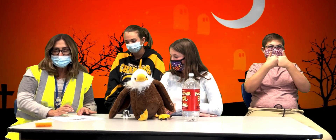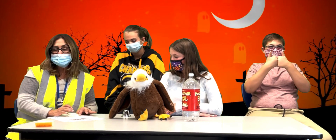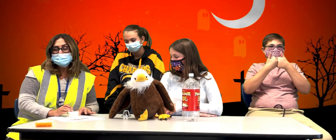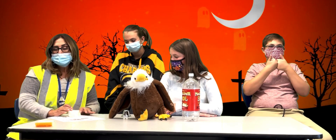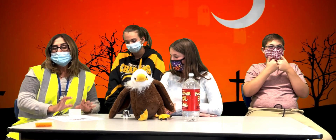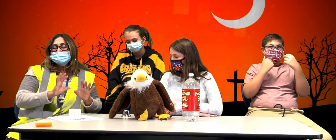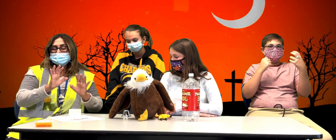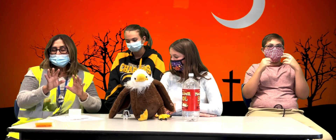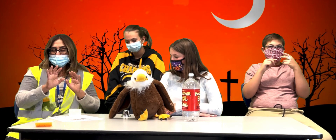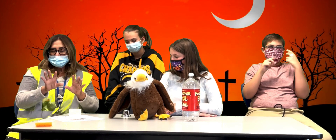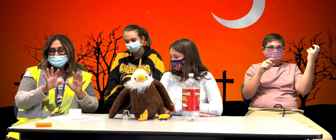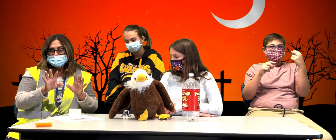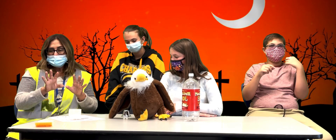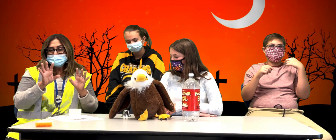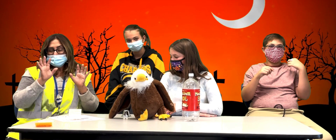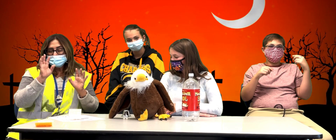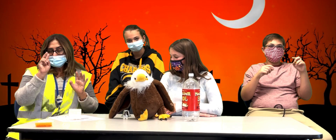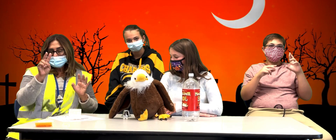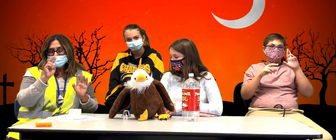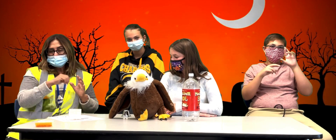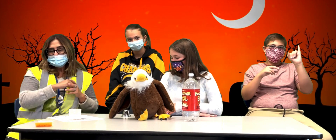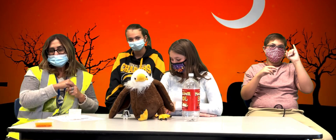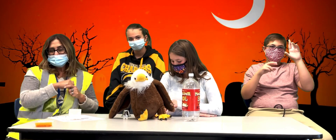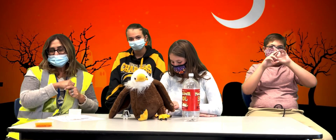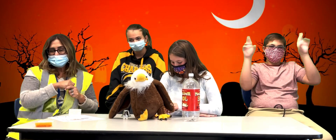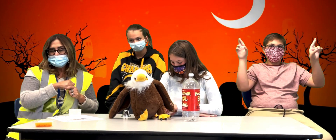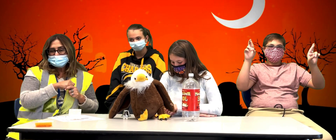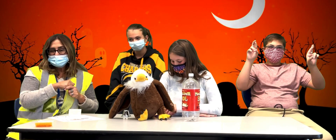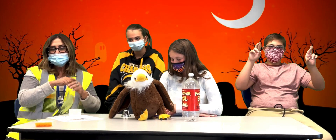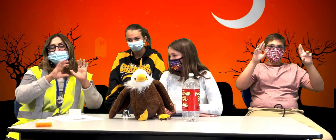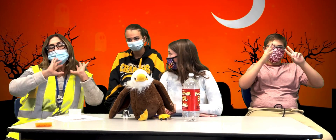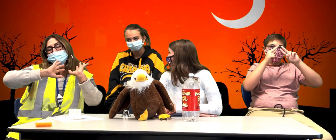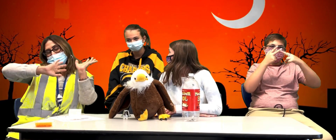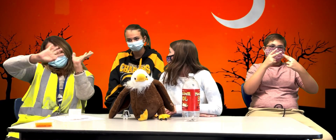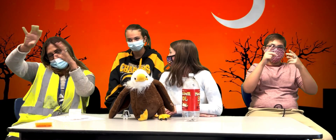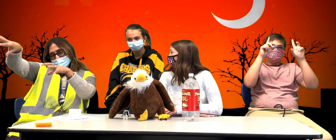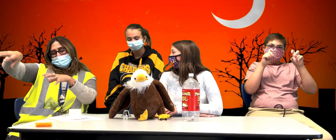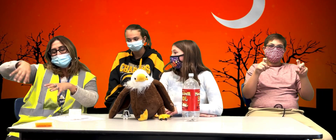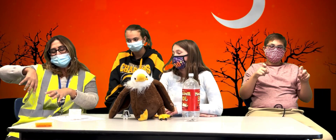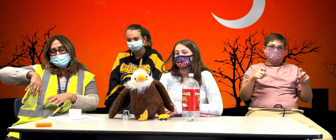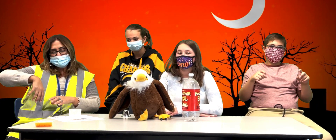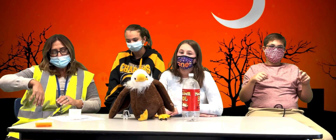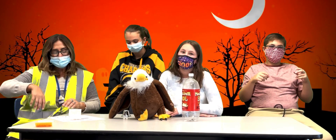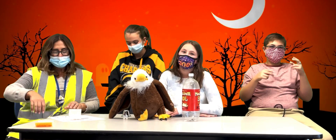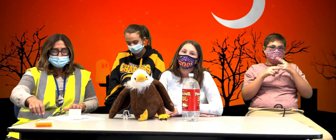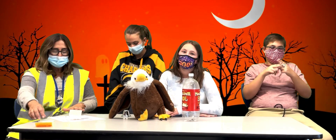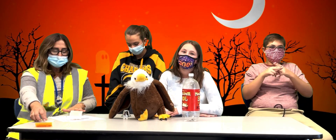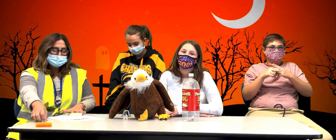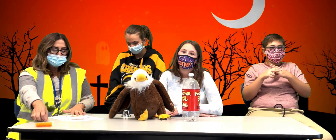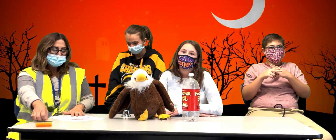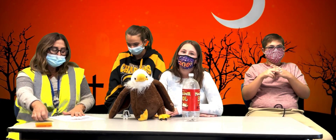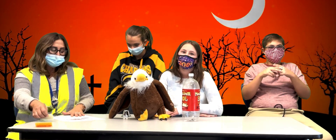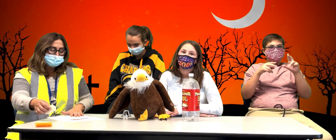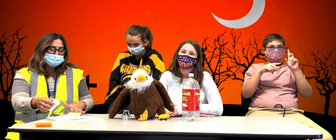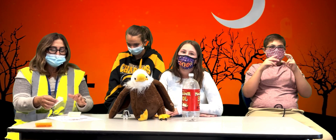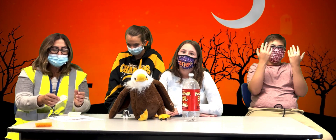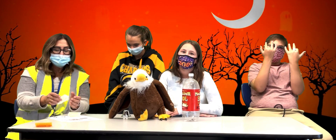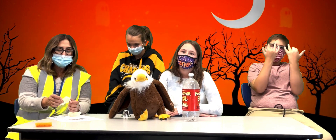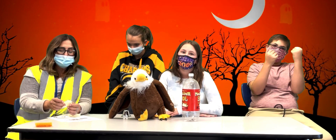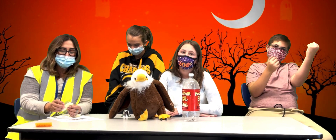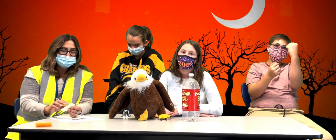of you. iReady, your second test is coming up, but we'll leave that information